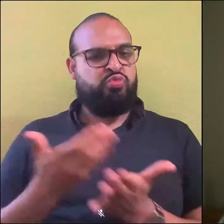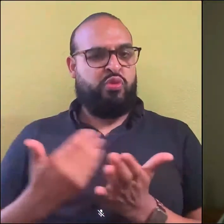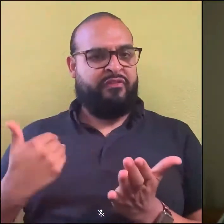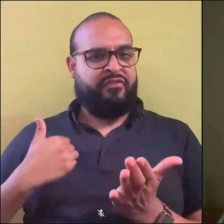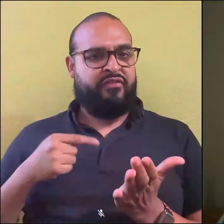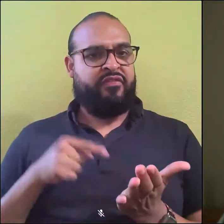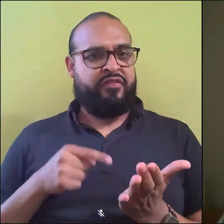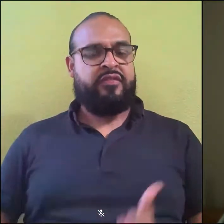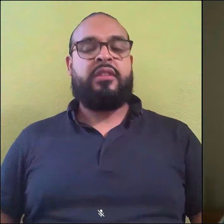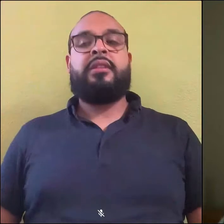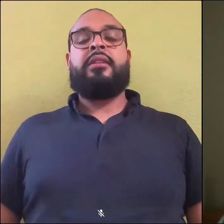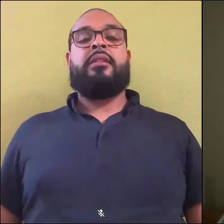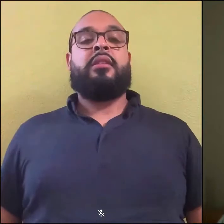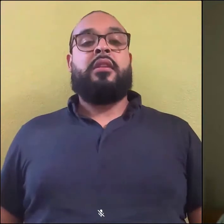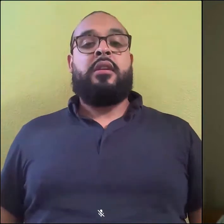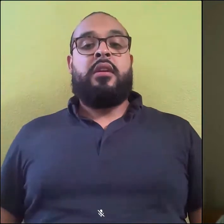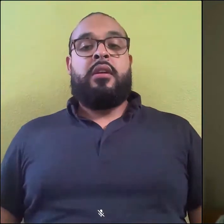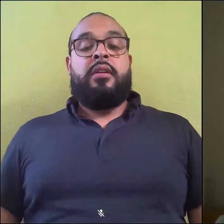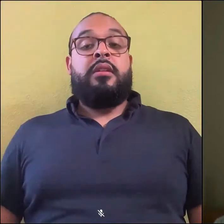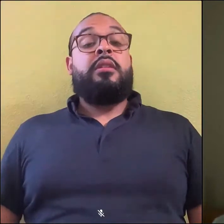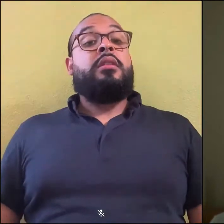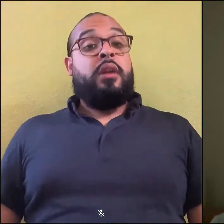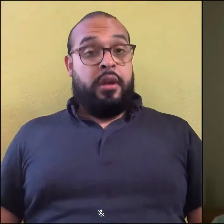And to give another idea of scale, so in World War II, something like